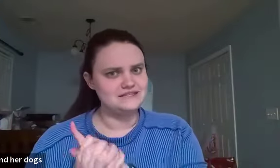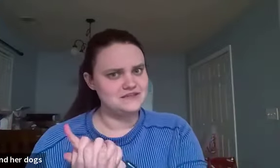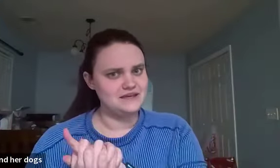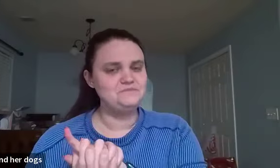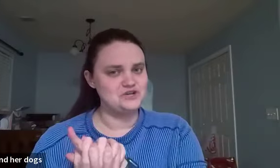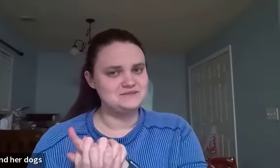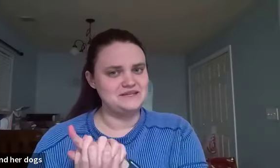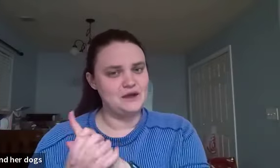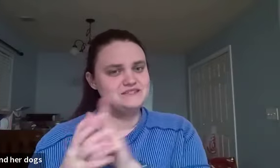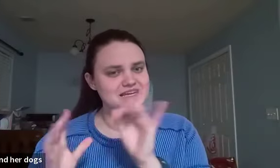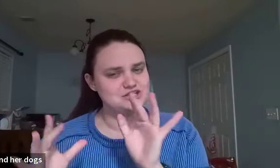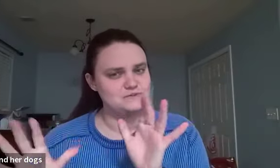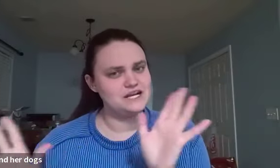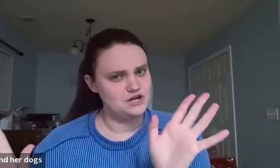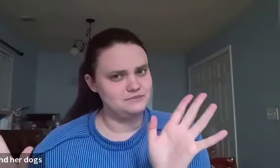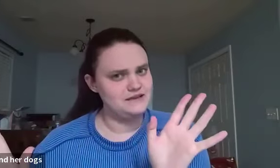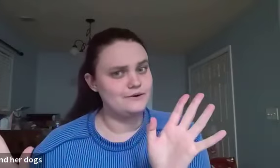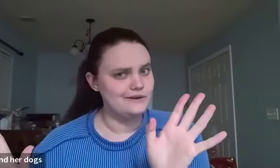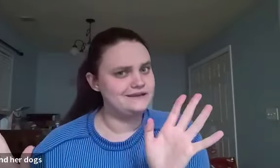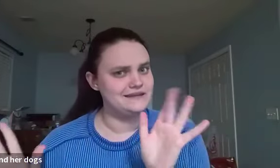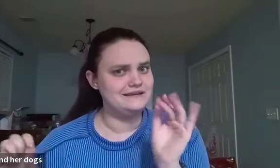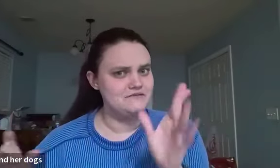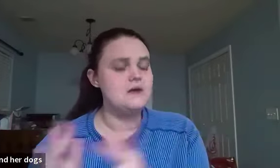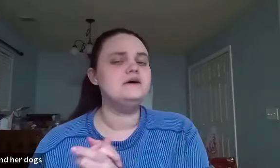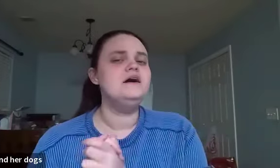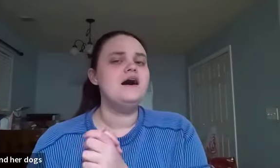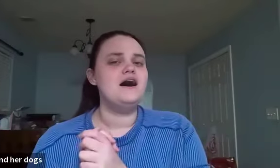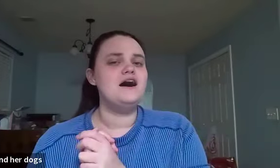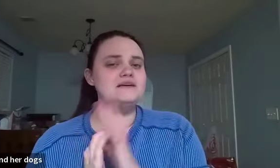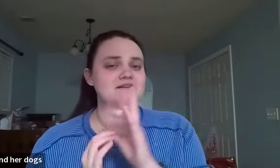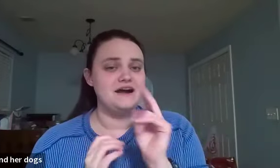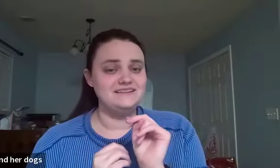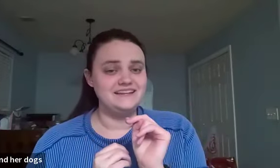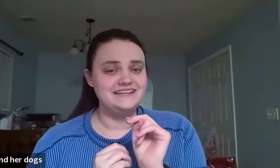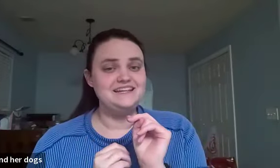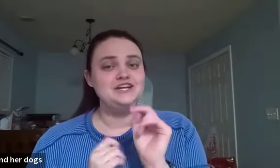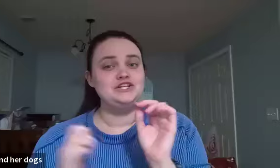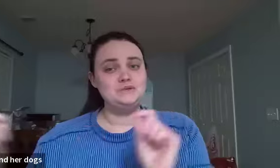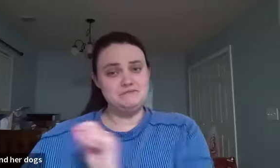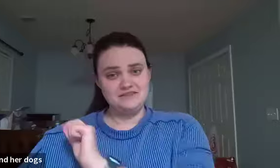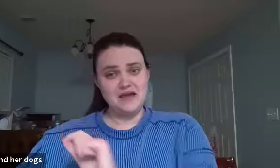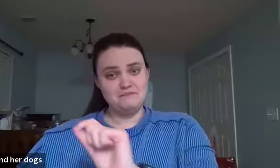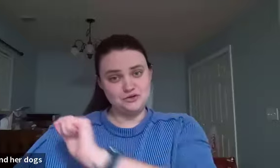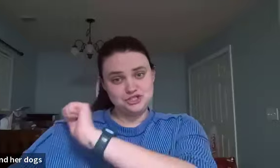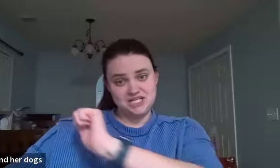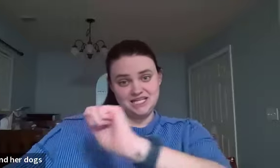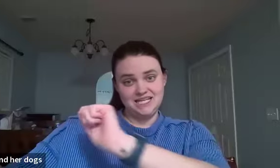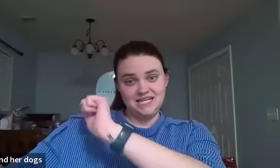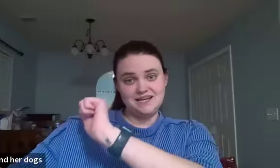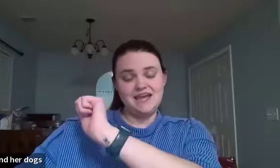that's a thing. Trust me, that was the instrument I tried to play for a week and then gave up. And a violin, you would make that motion